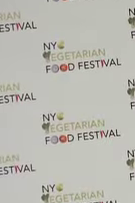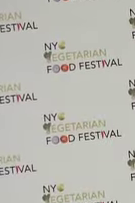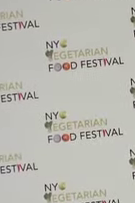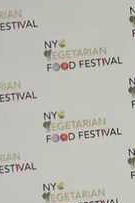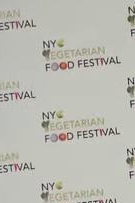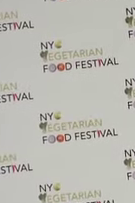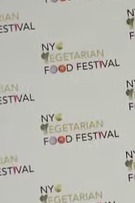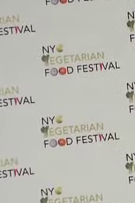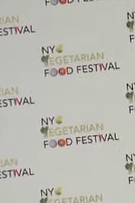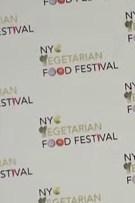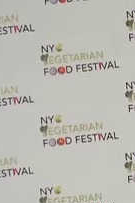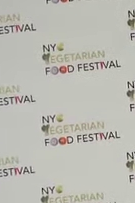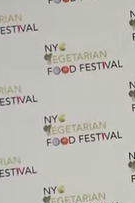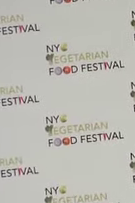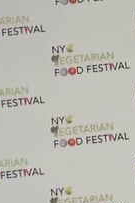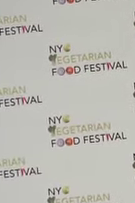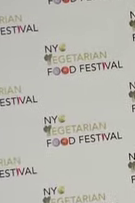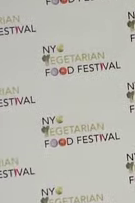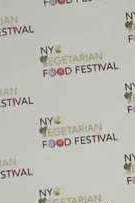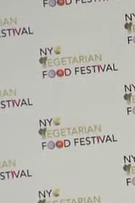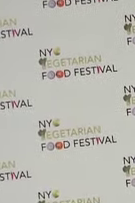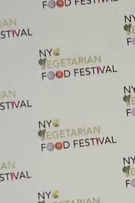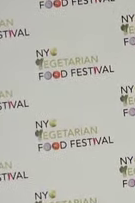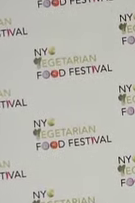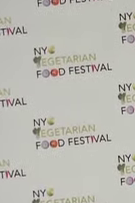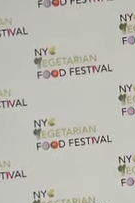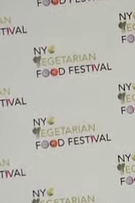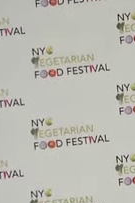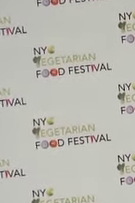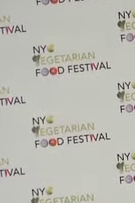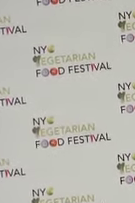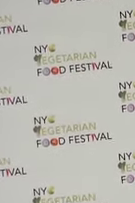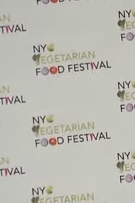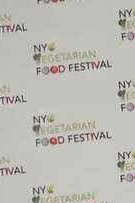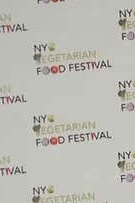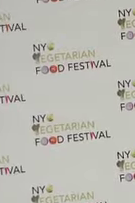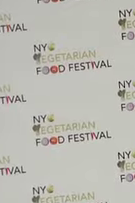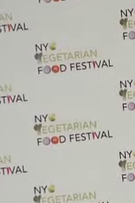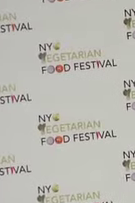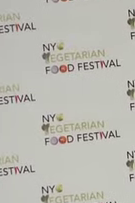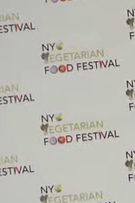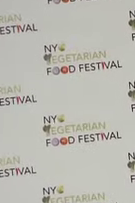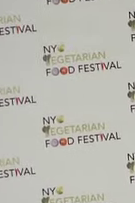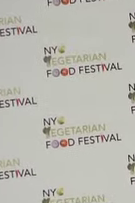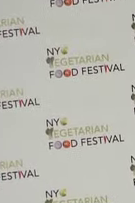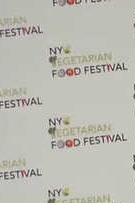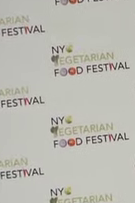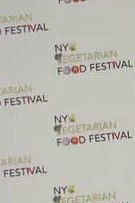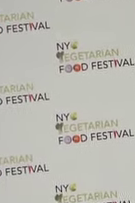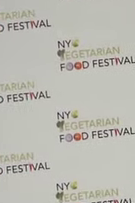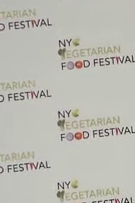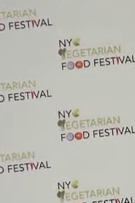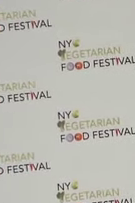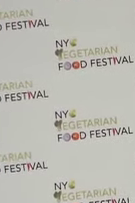pretty common are bruschetta, which is that Italian bread that has the olive oil and the garlic and the tomatoes that is